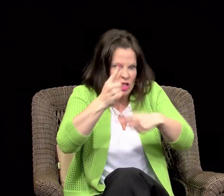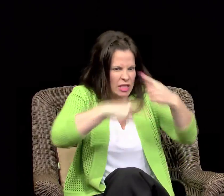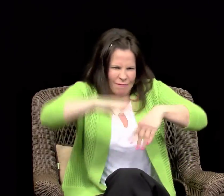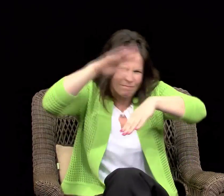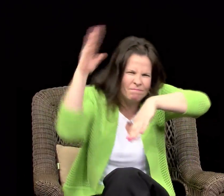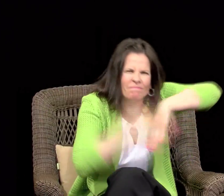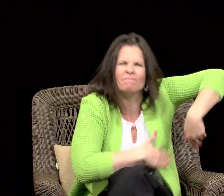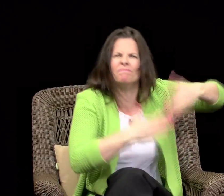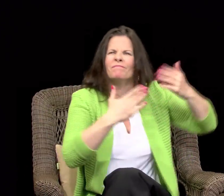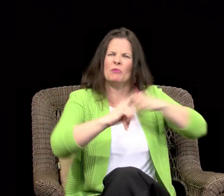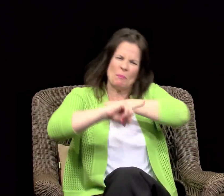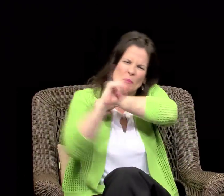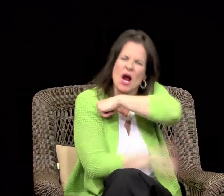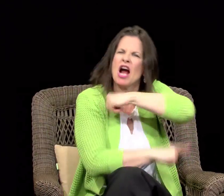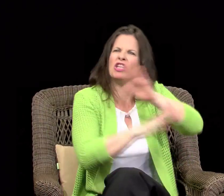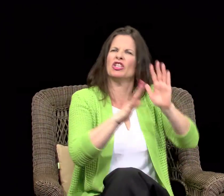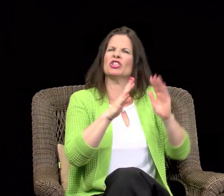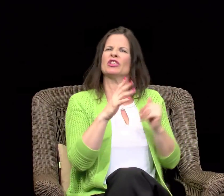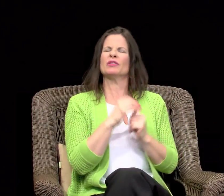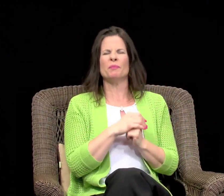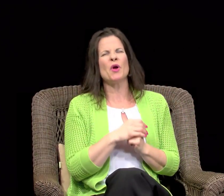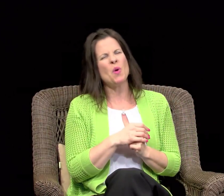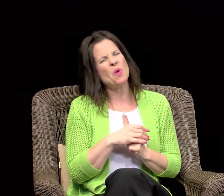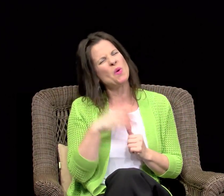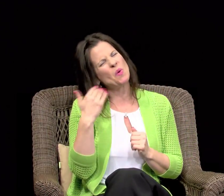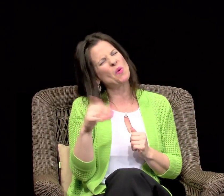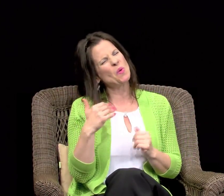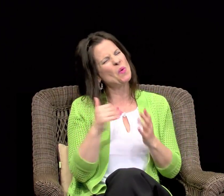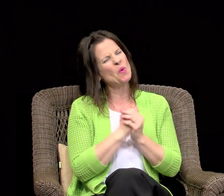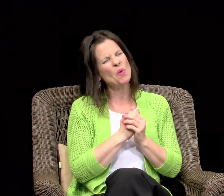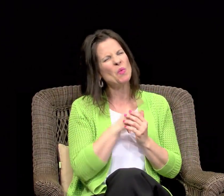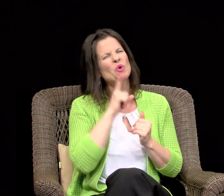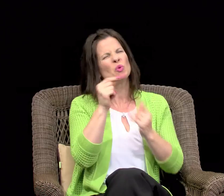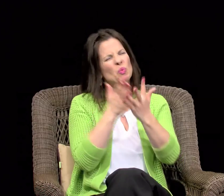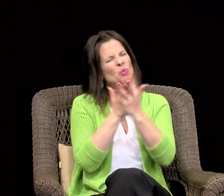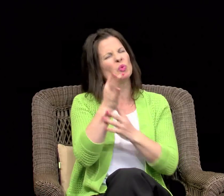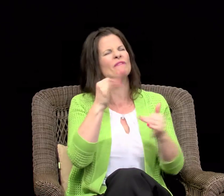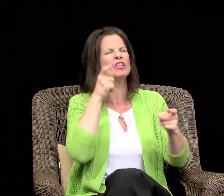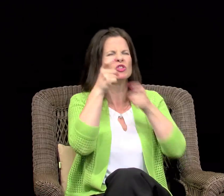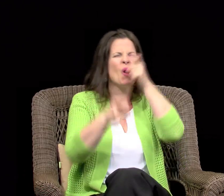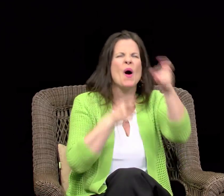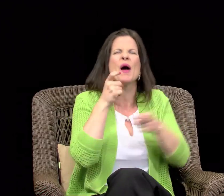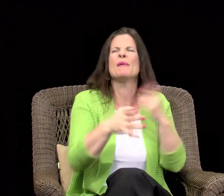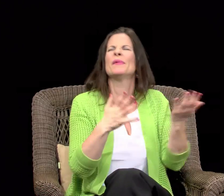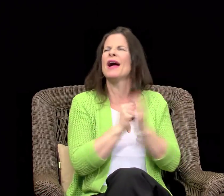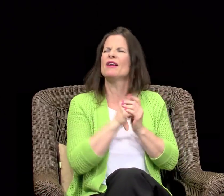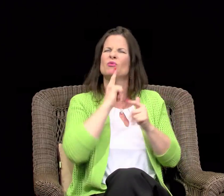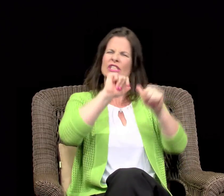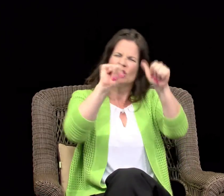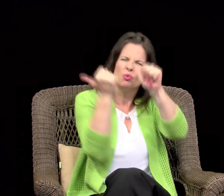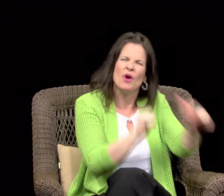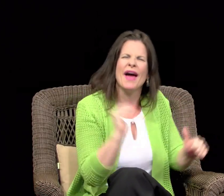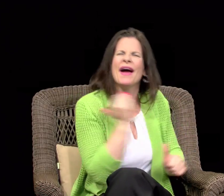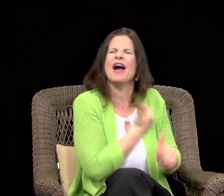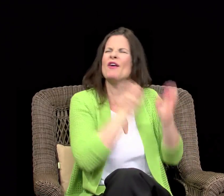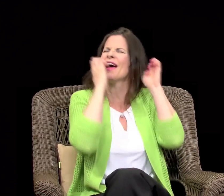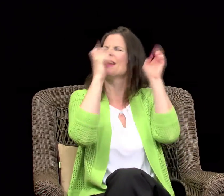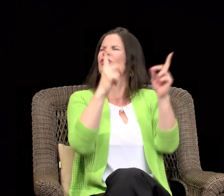1880s, people were not allowed to sign, and they were punished for it. And what